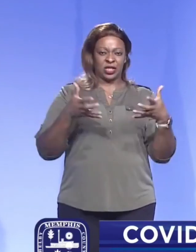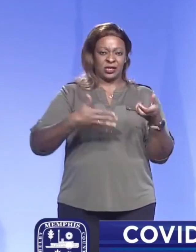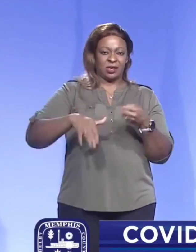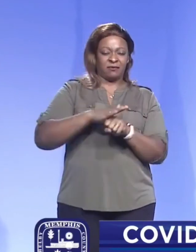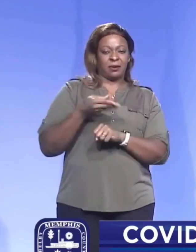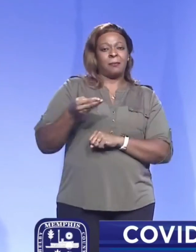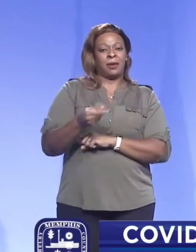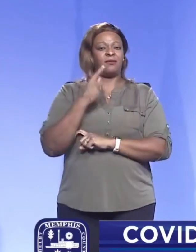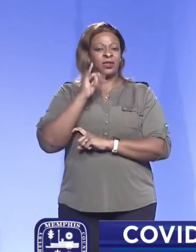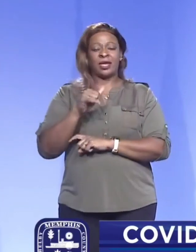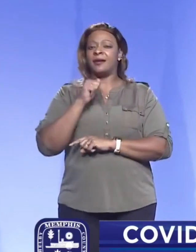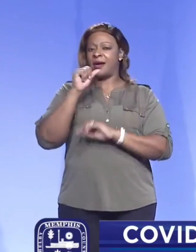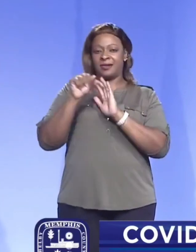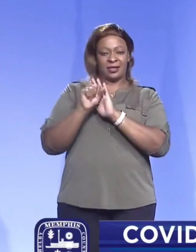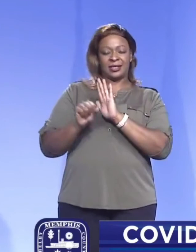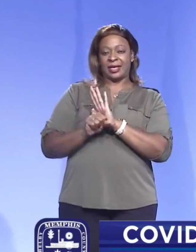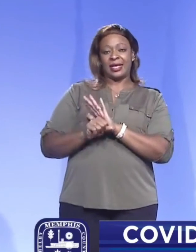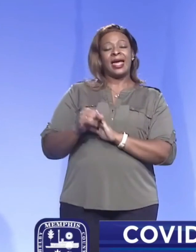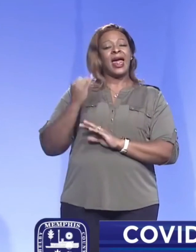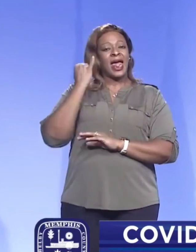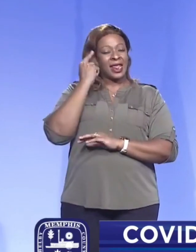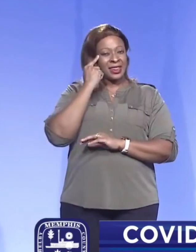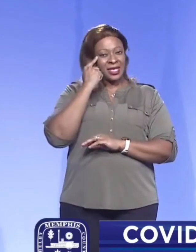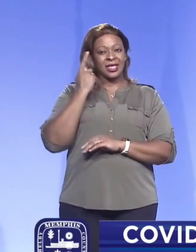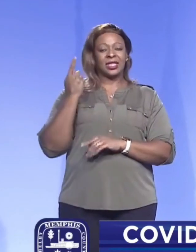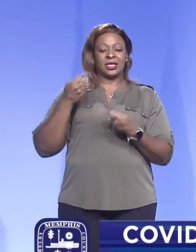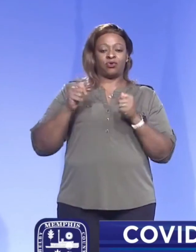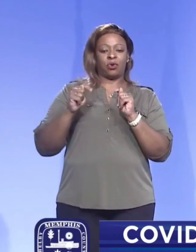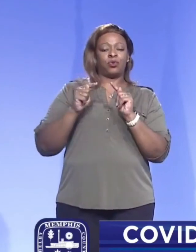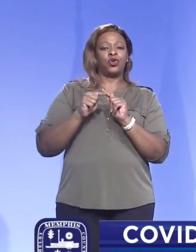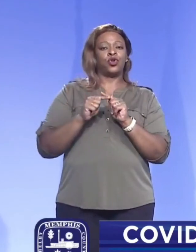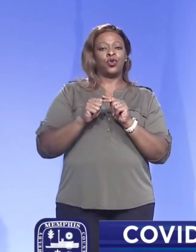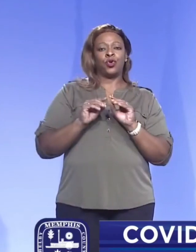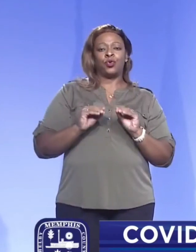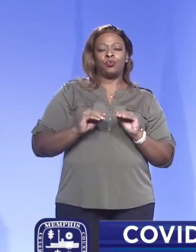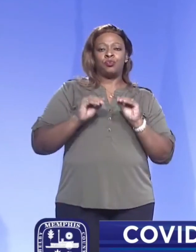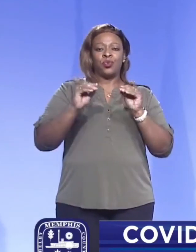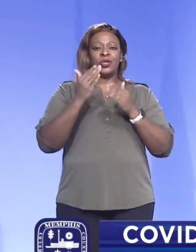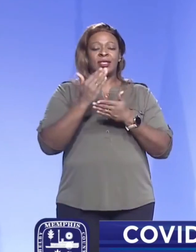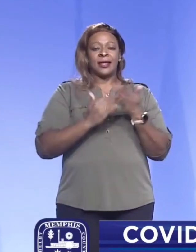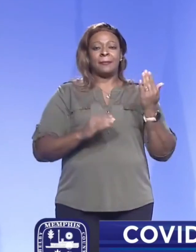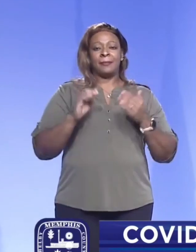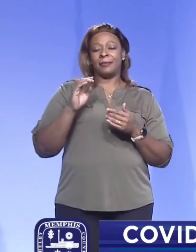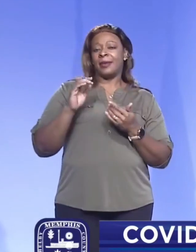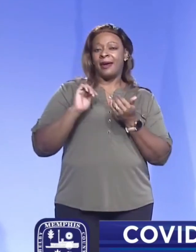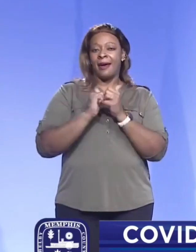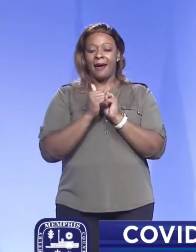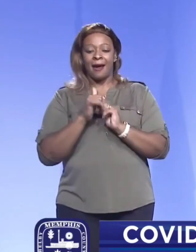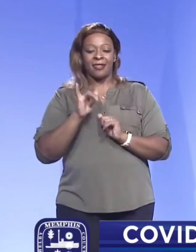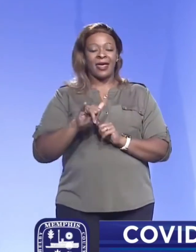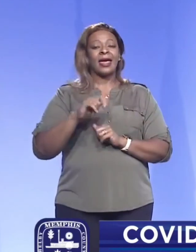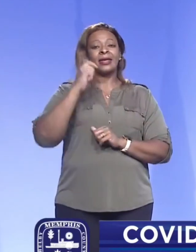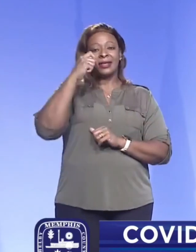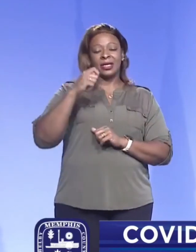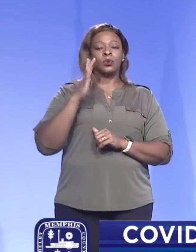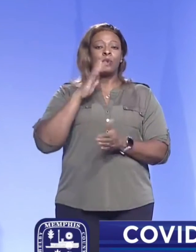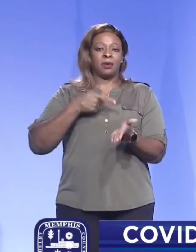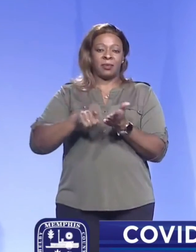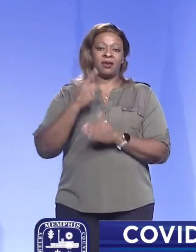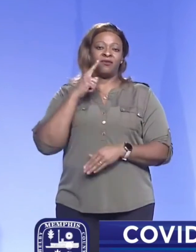not the state. So I think there's an attempt to move towards some equity in how those tests are paid for.